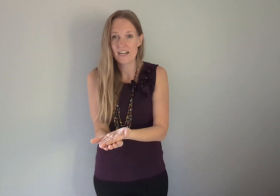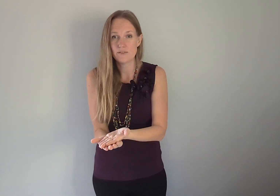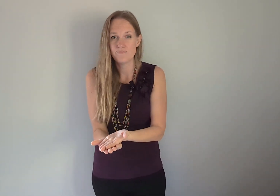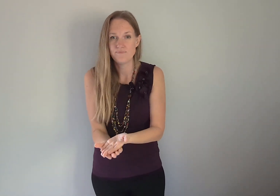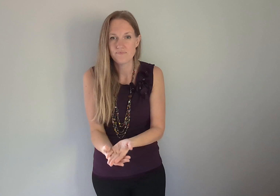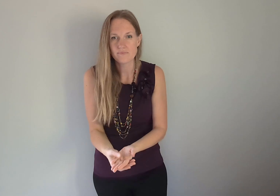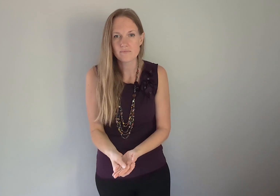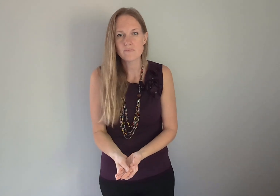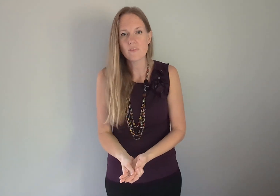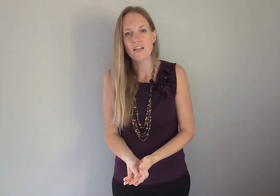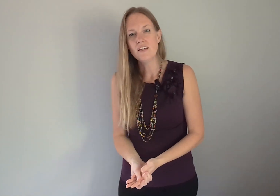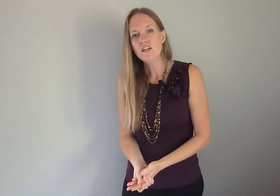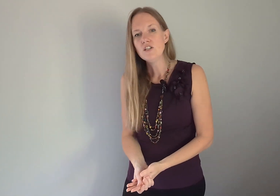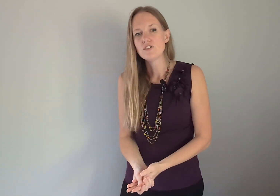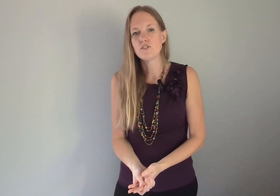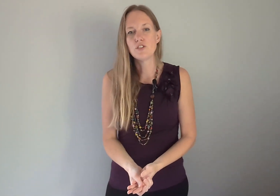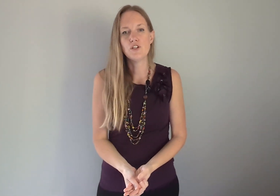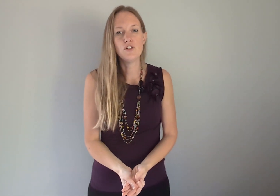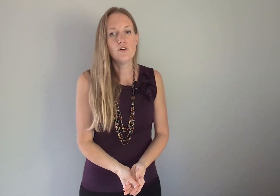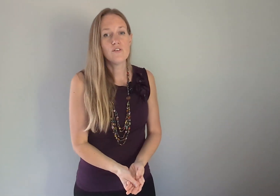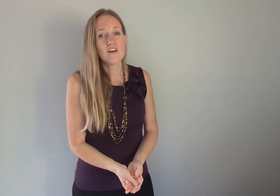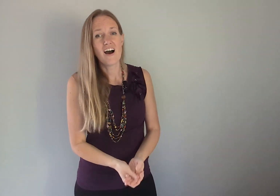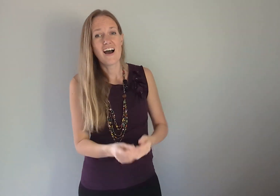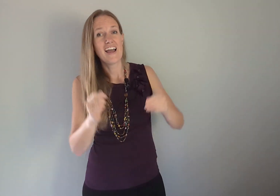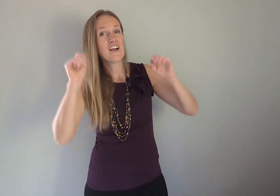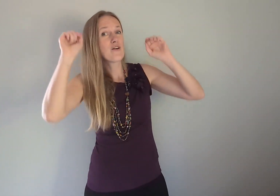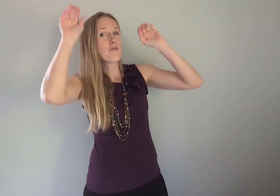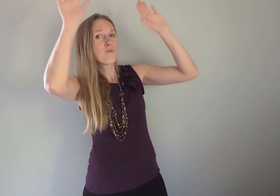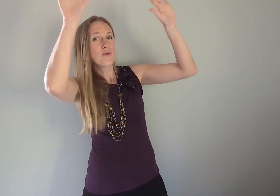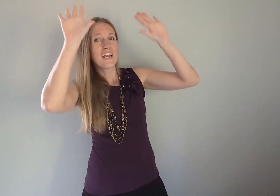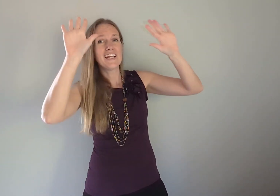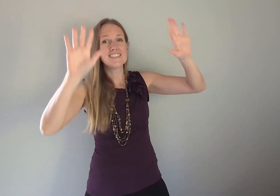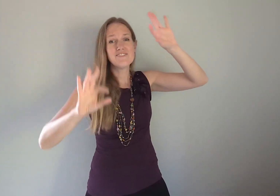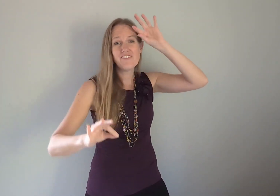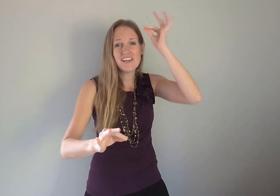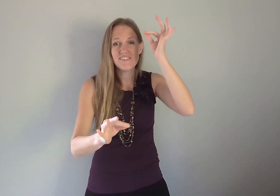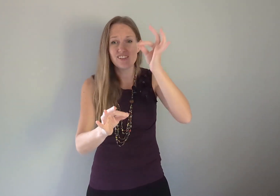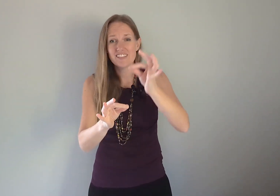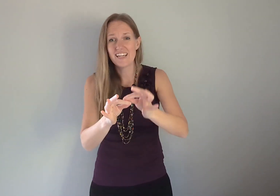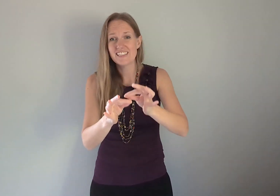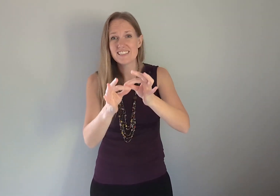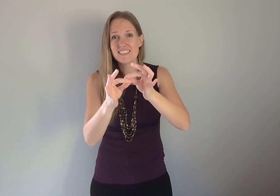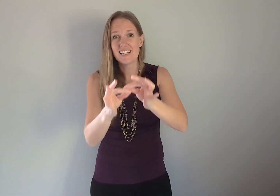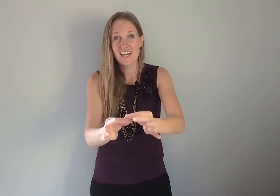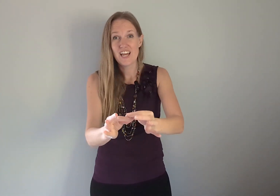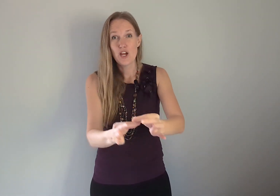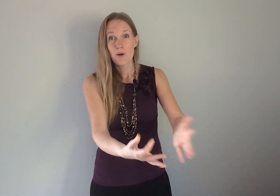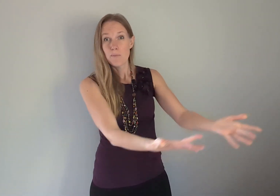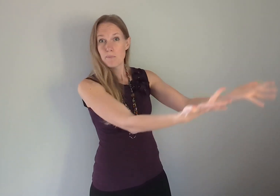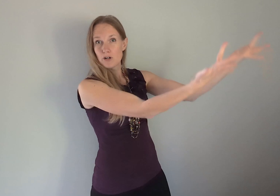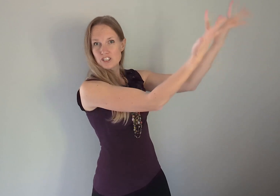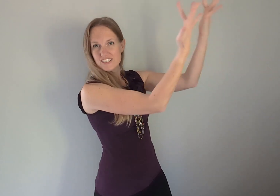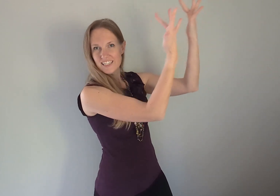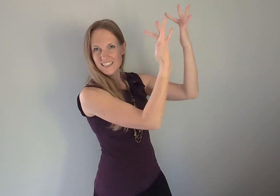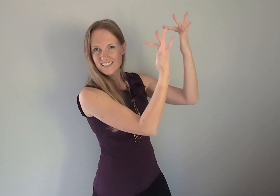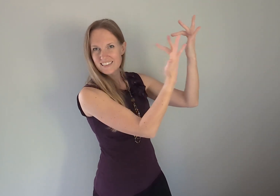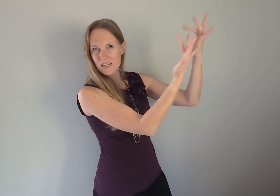there. So to thy great faithfulness, mercy is the same